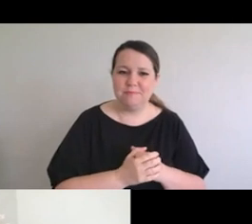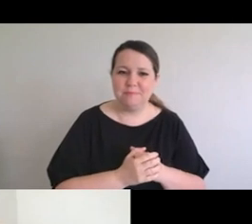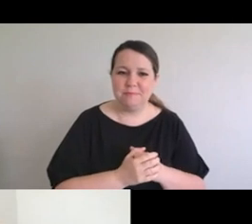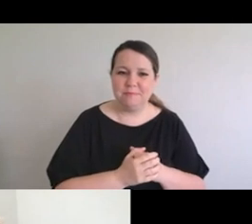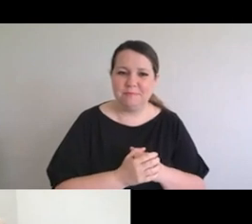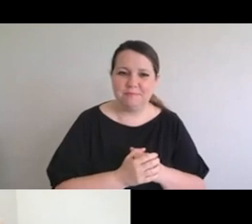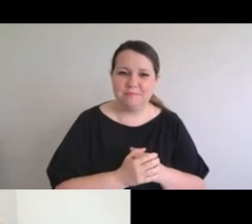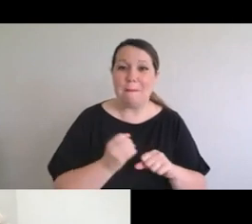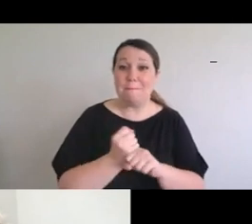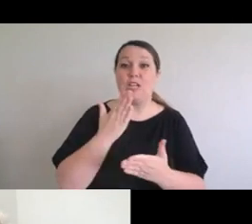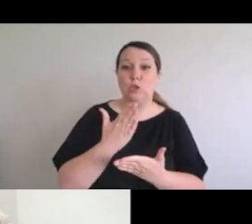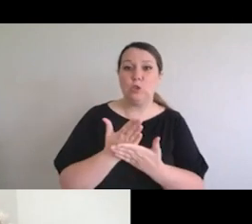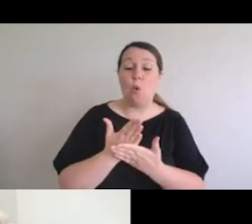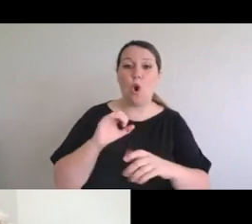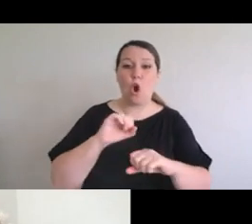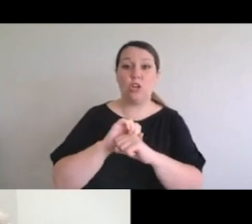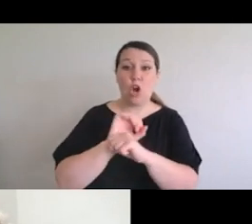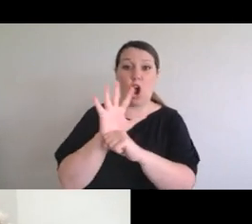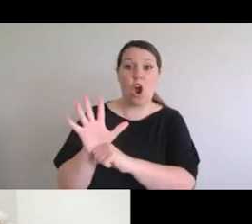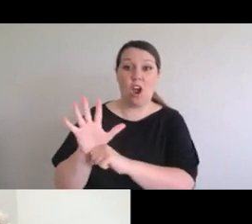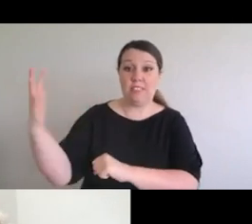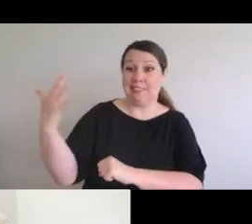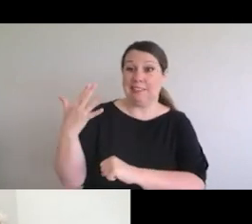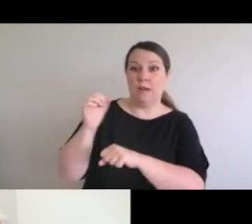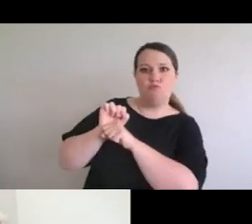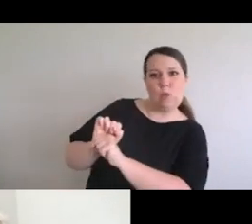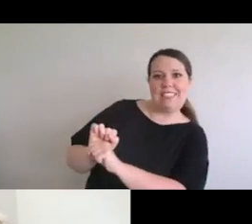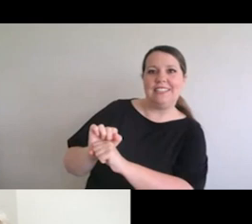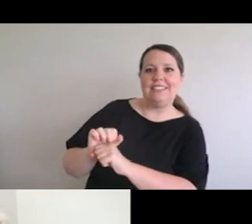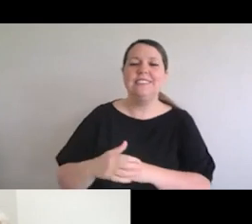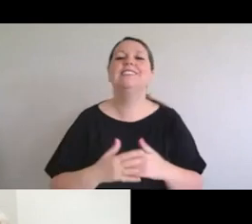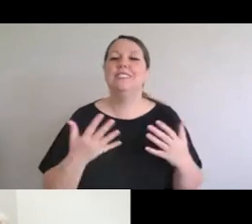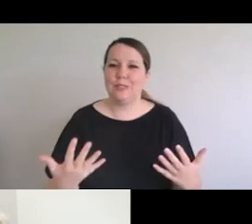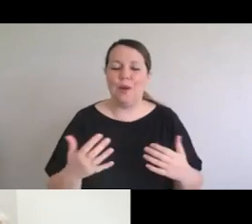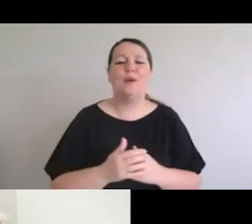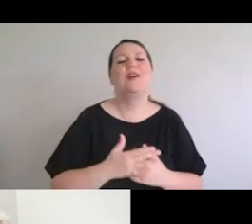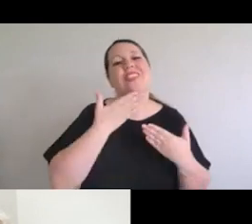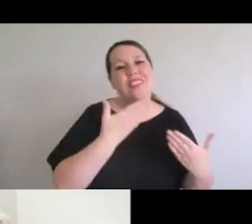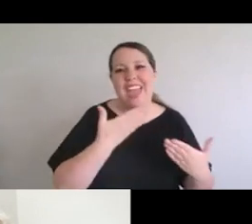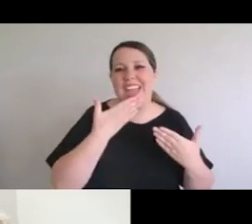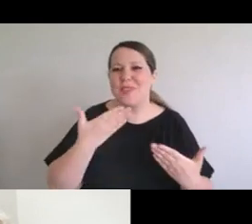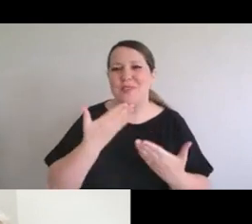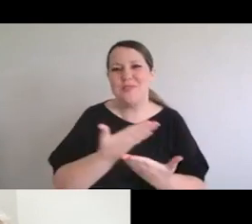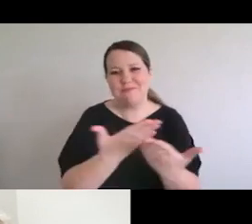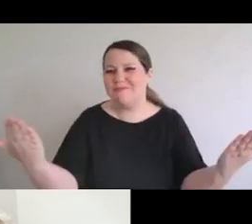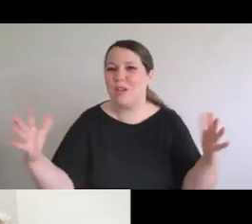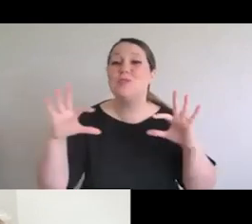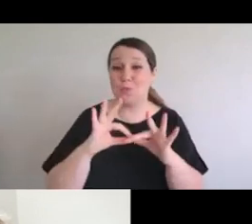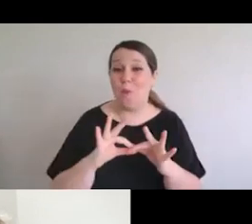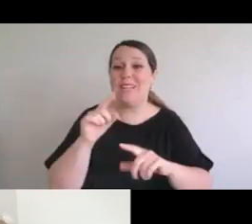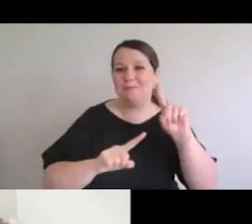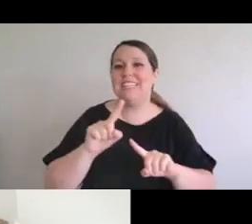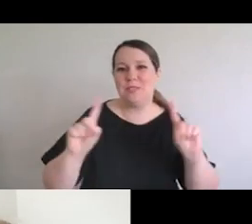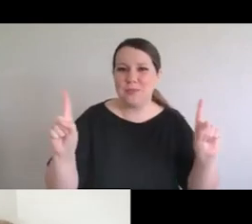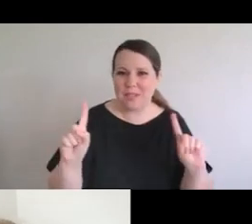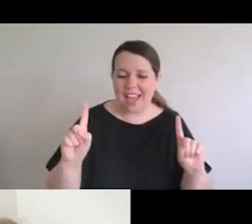this thing called COVID. So ngā mihi ki a koutou katoa. Thank you everyone for attending today. E inoi